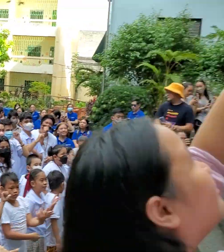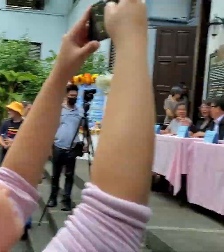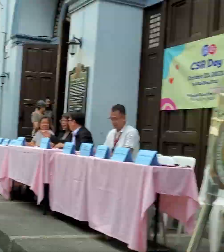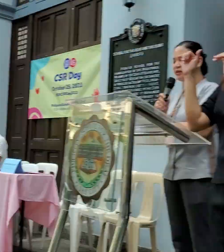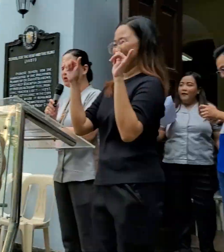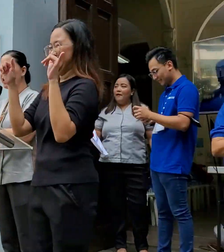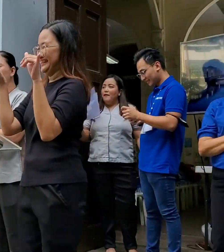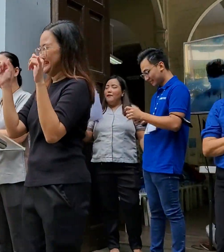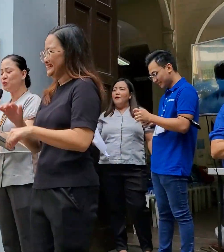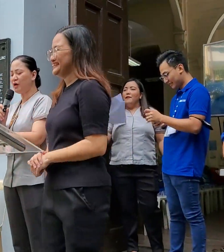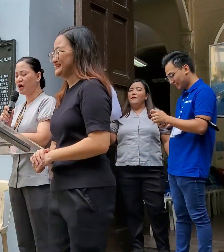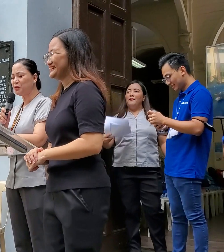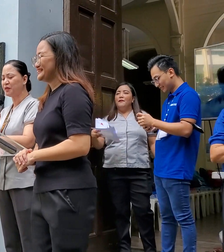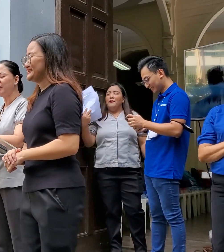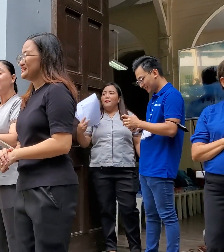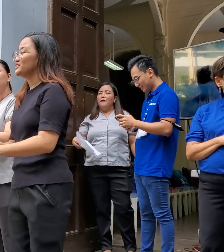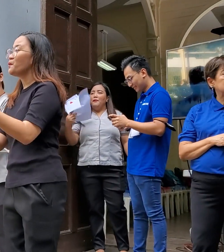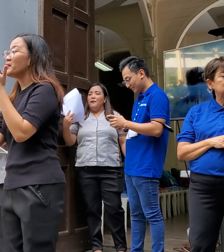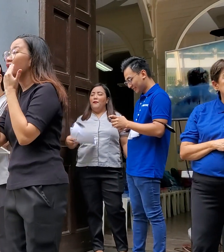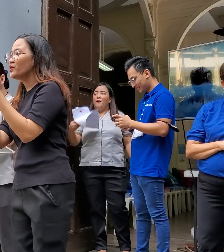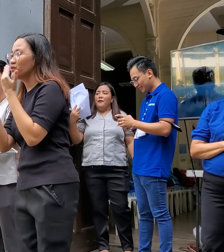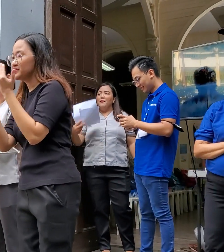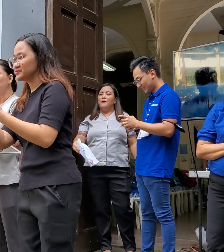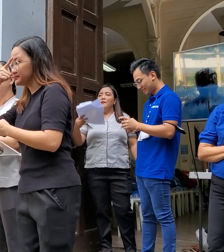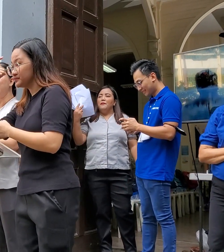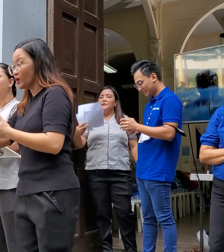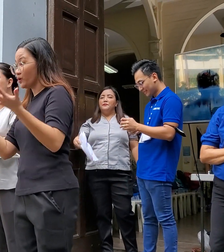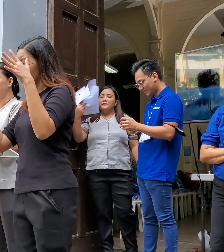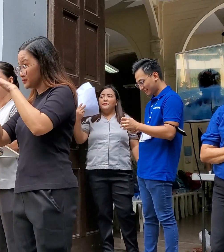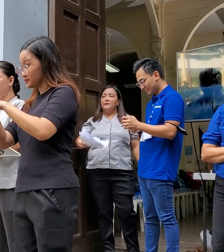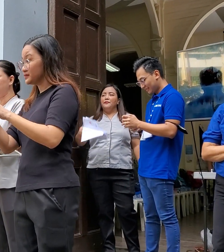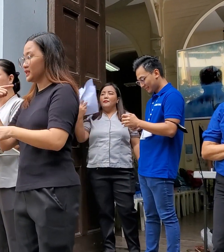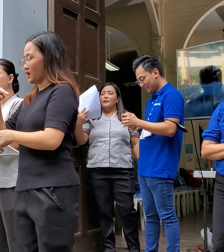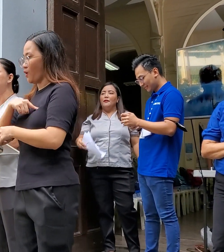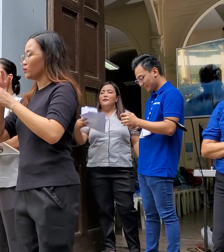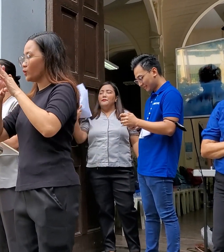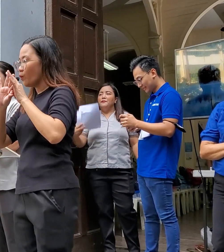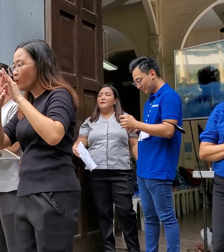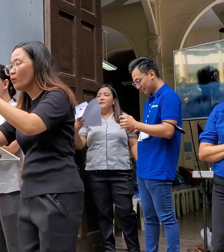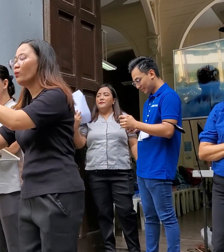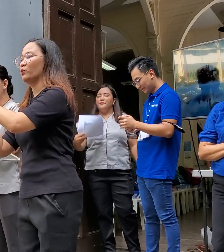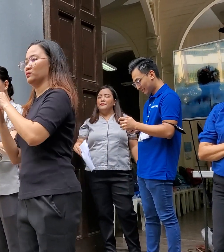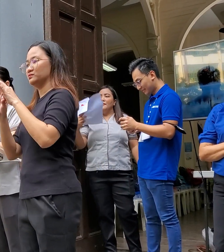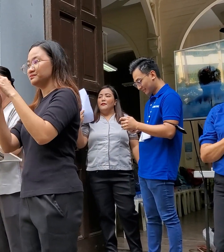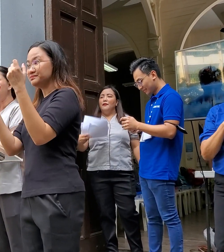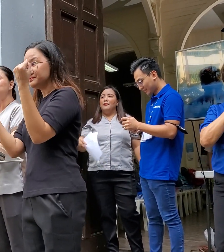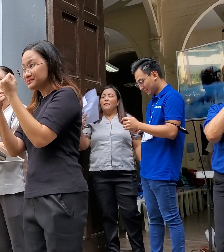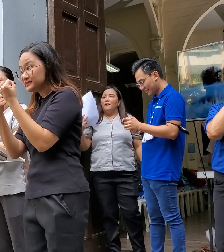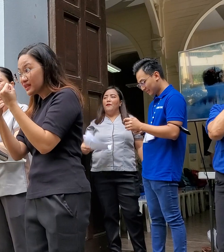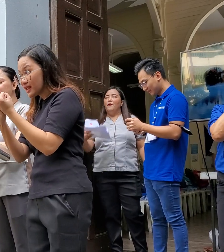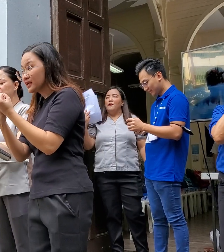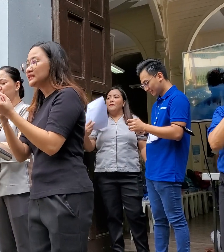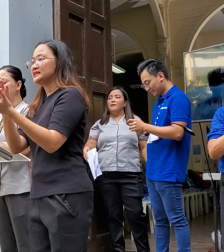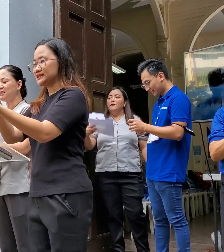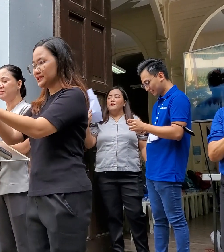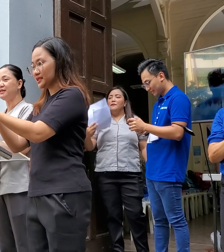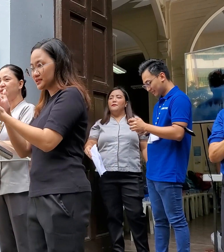Yes, we are very grateful to gather here today, united by the spirit of collaboration and